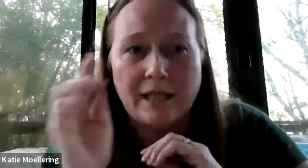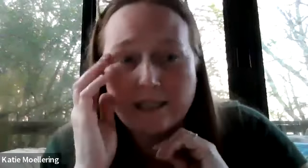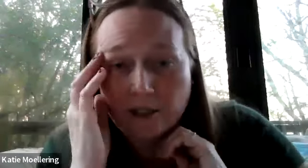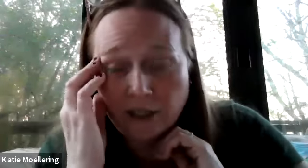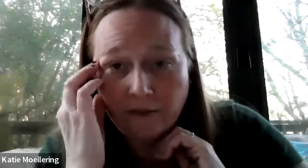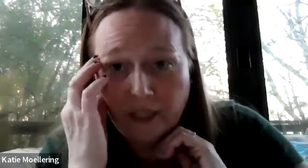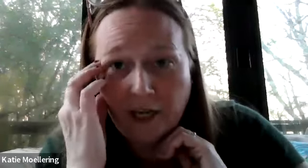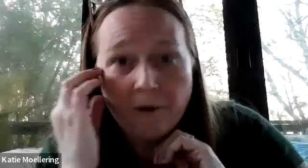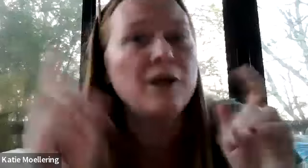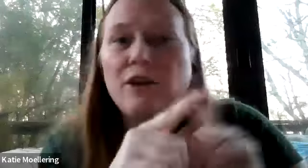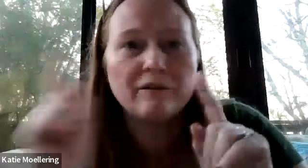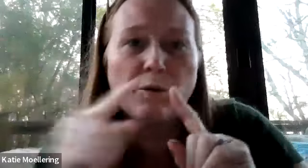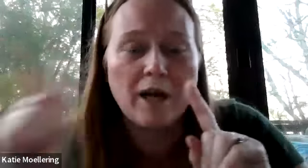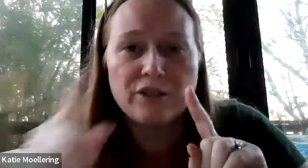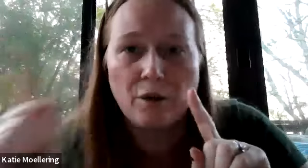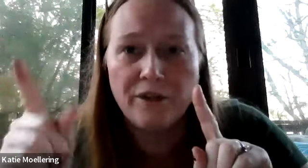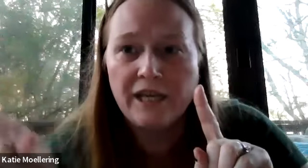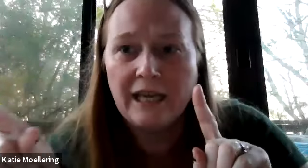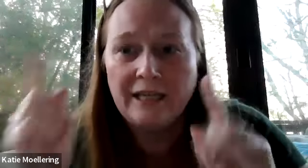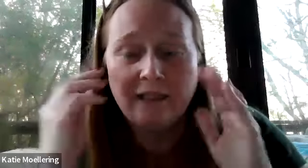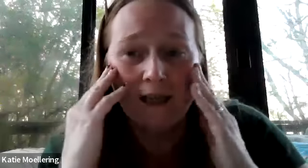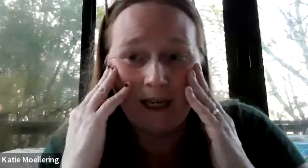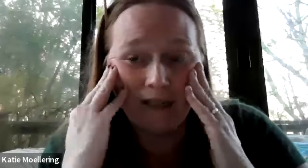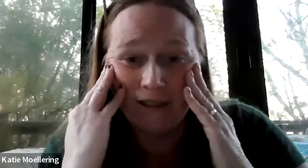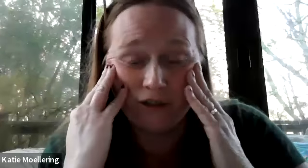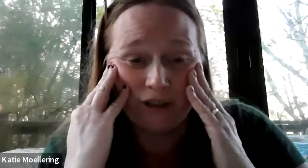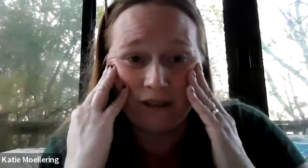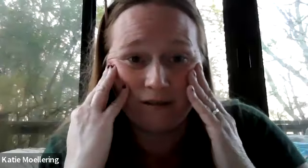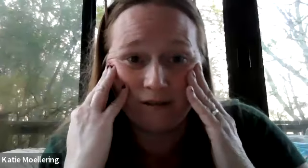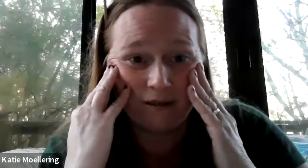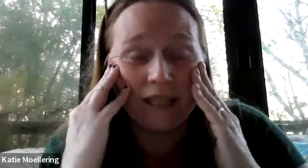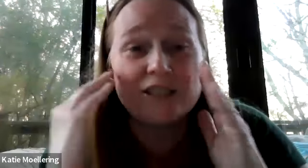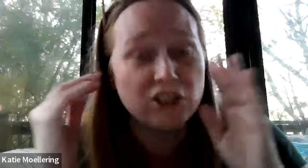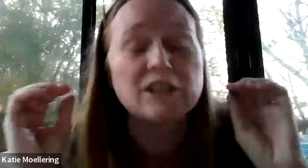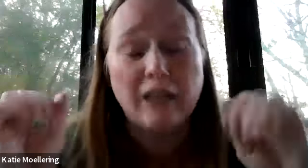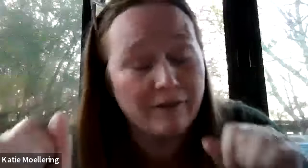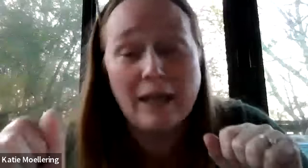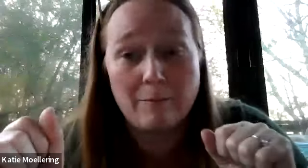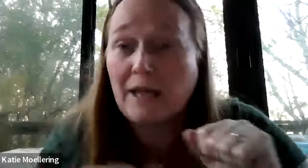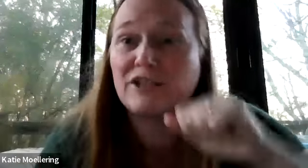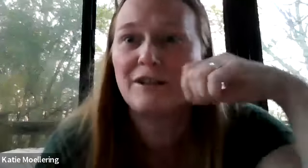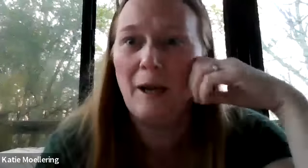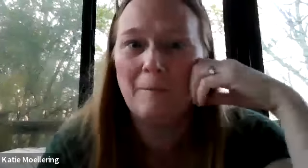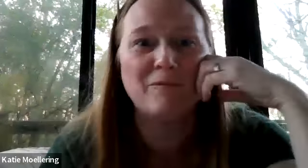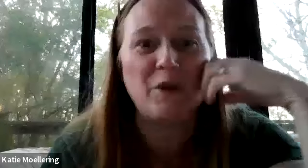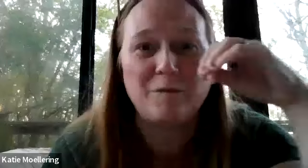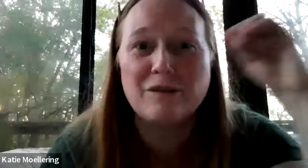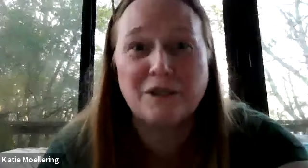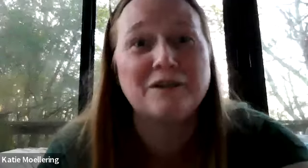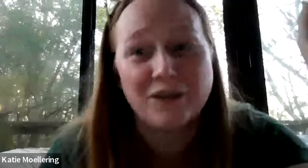that section in the video. You don't have to watch the whole thing again unless you just love it that much. We would be thrilled for